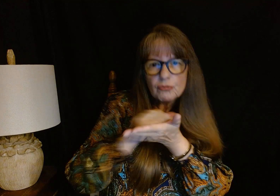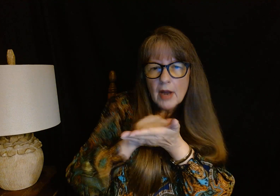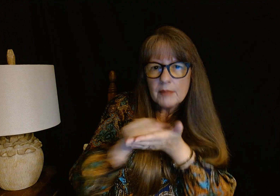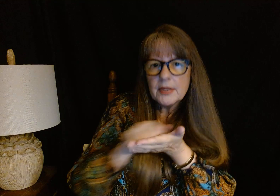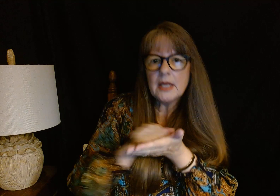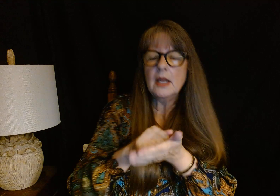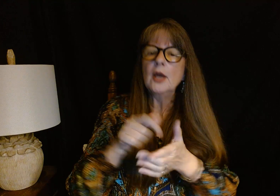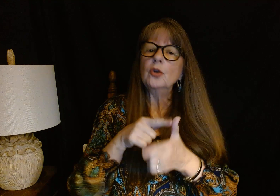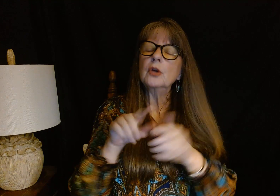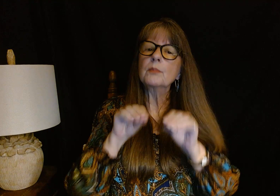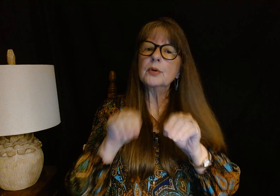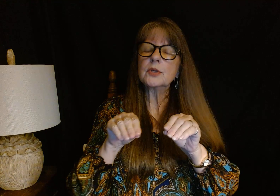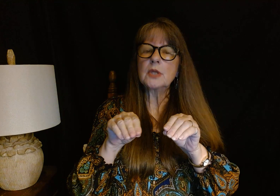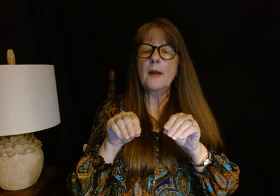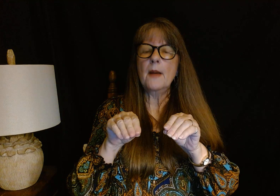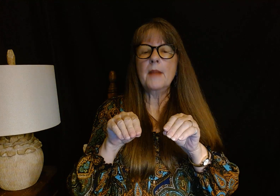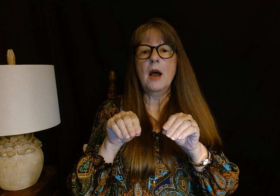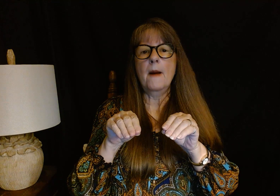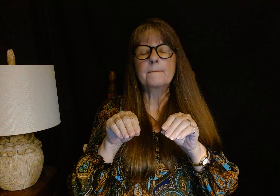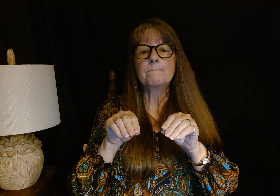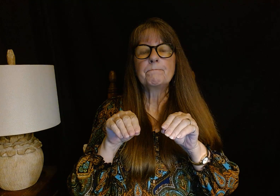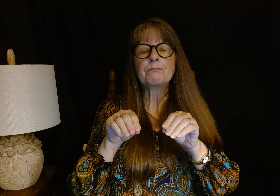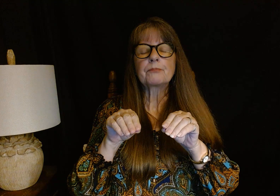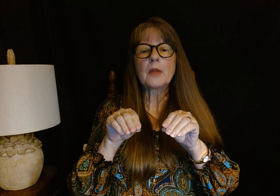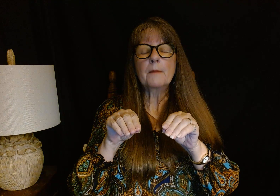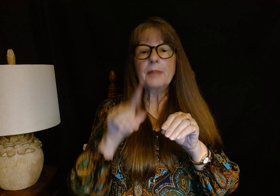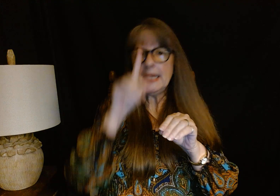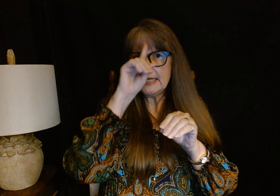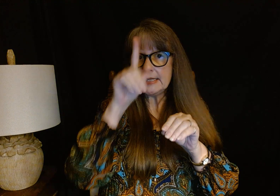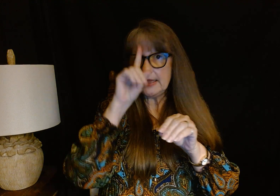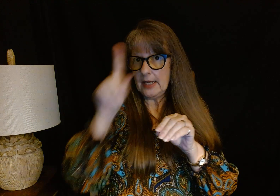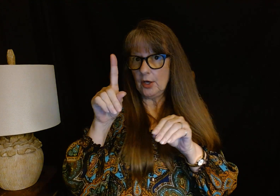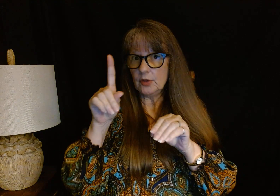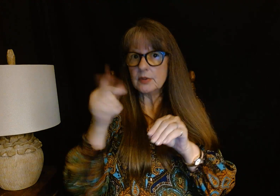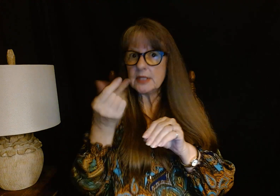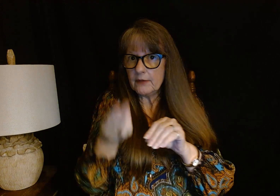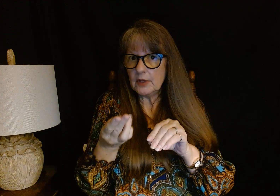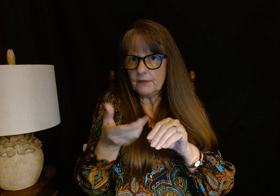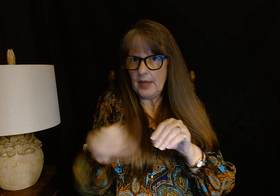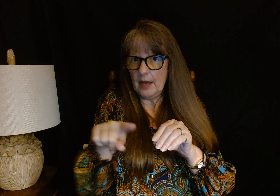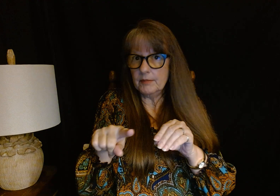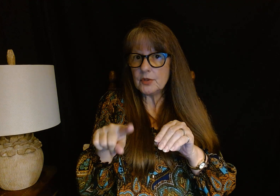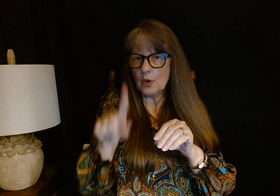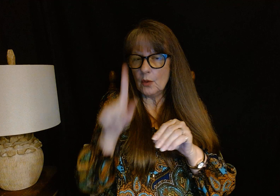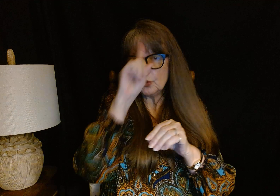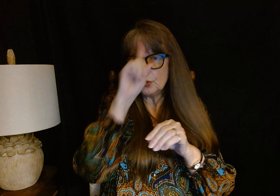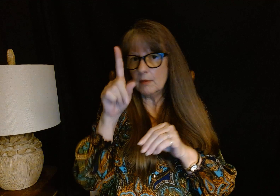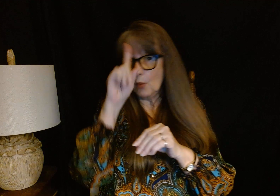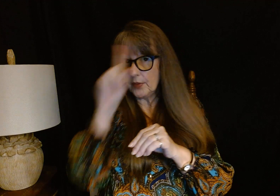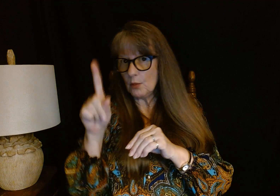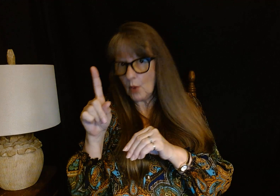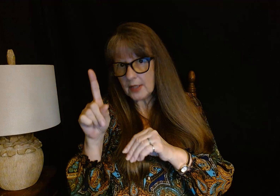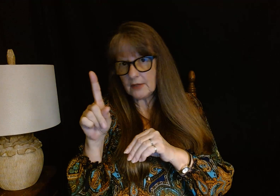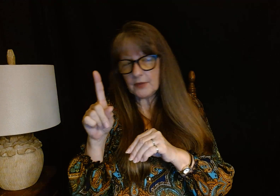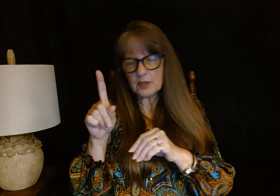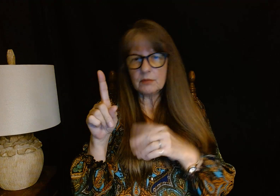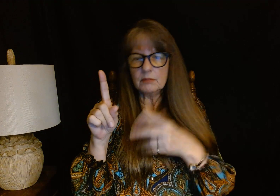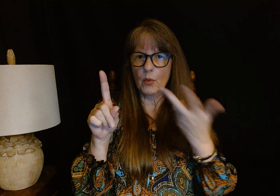scrubbed it, you can put some pennies in there, several of them. So you do it more than once if it's more than